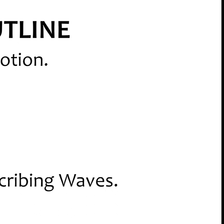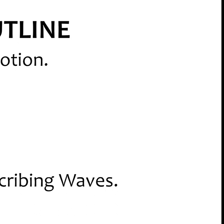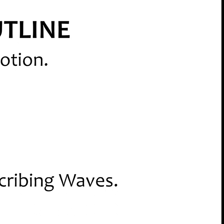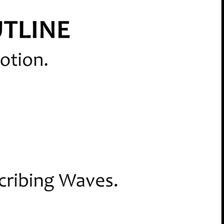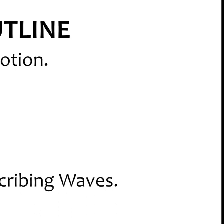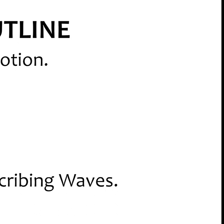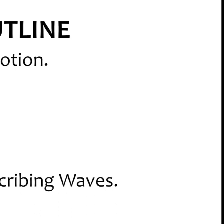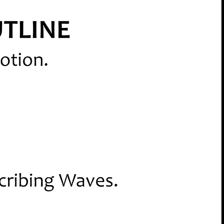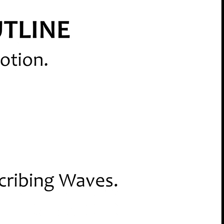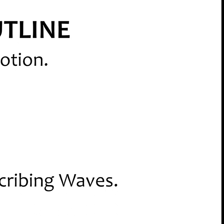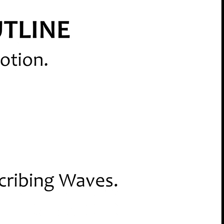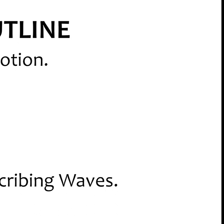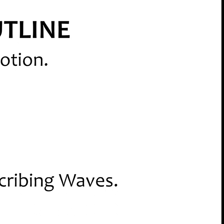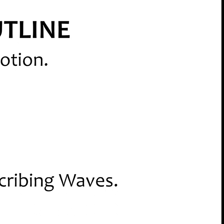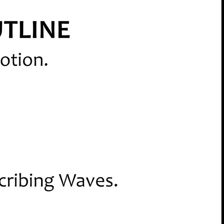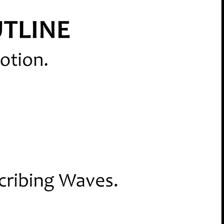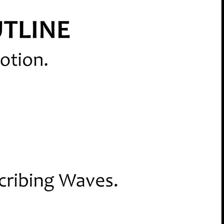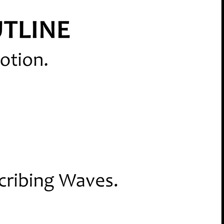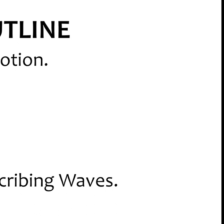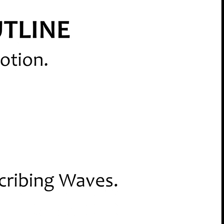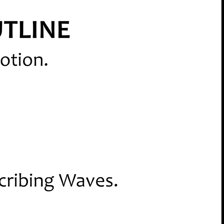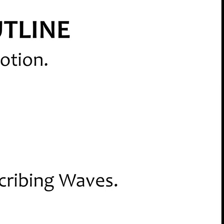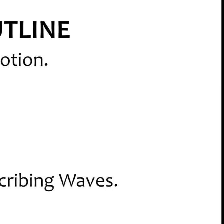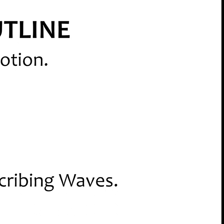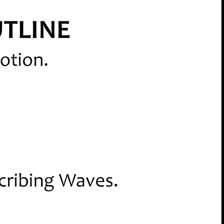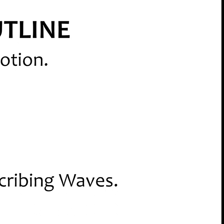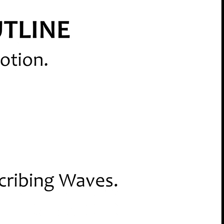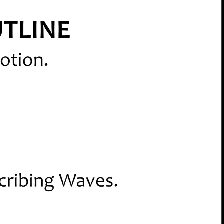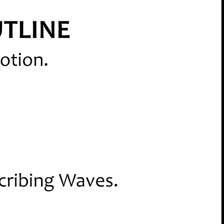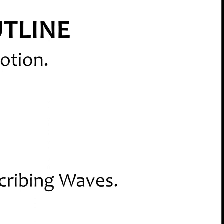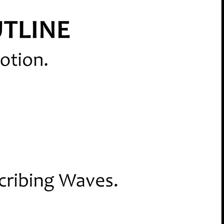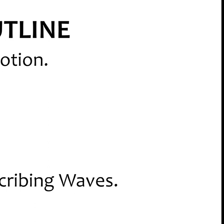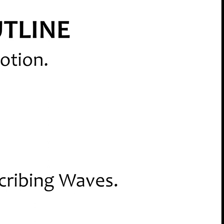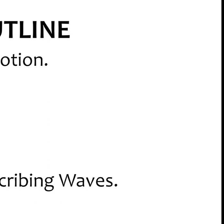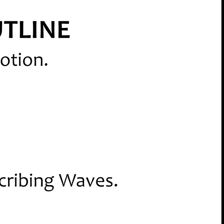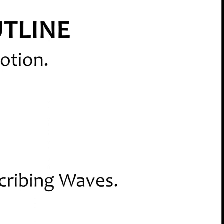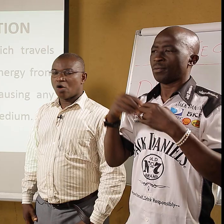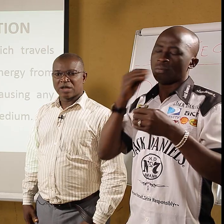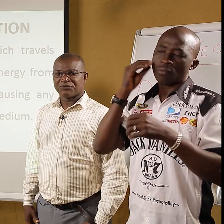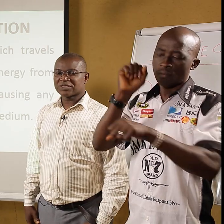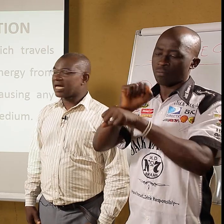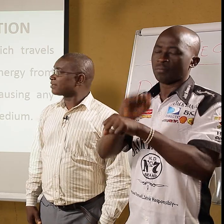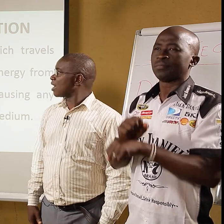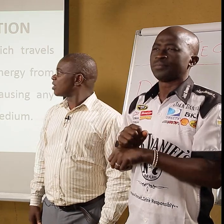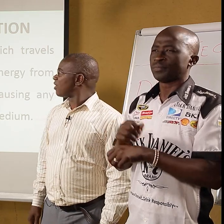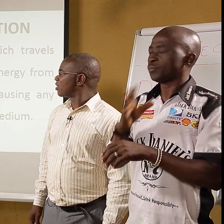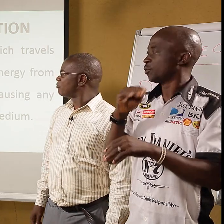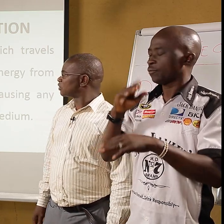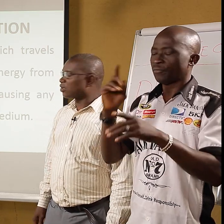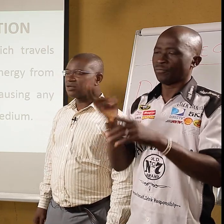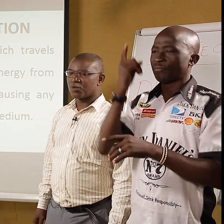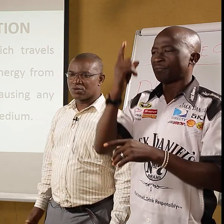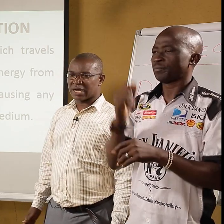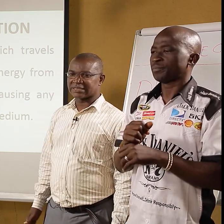used in describing waves. And we now have assignment. On the first outline, wave and